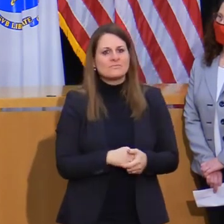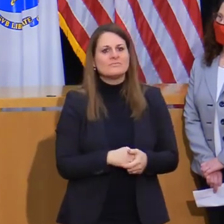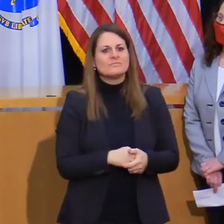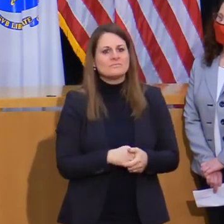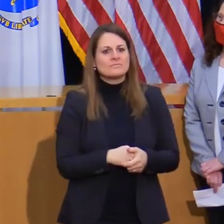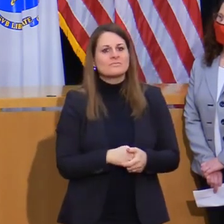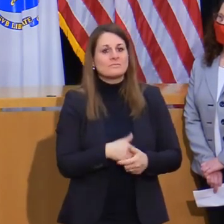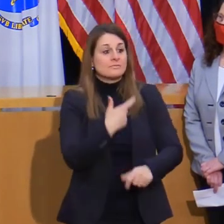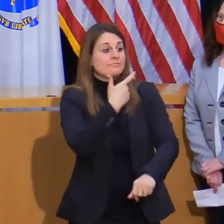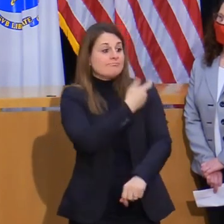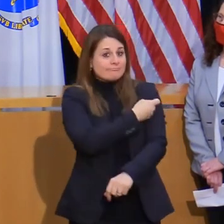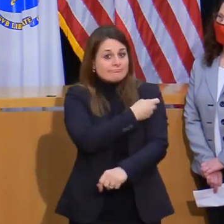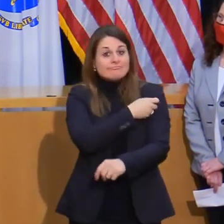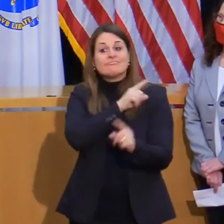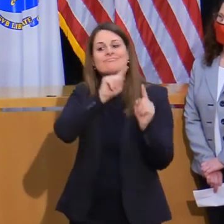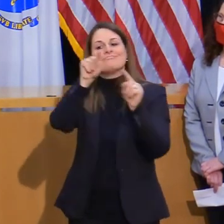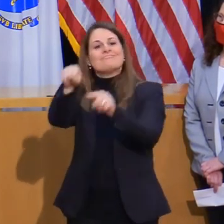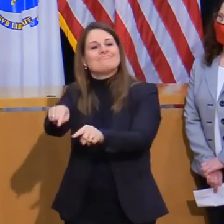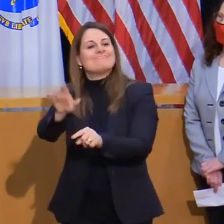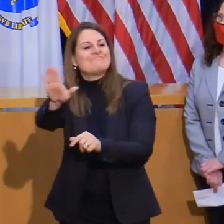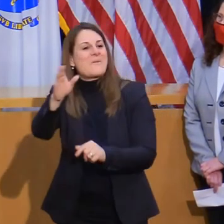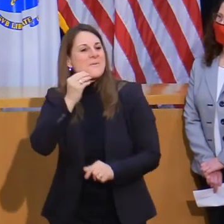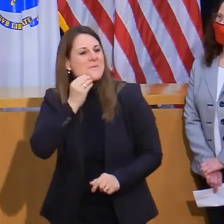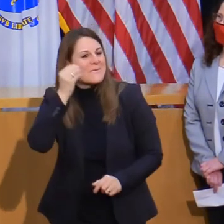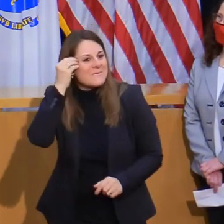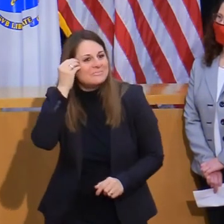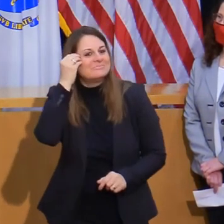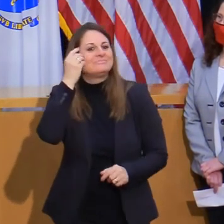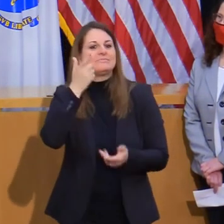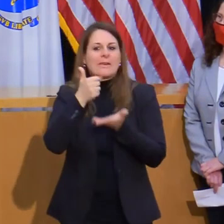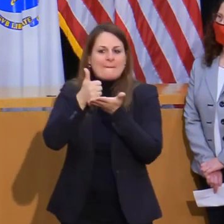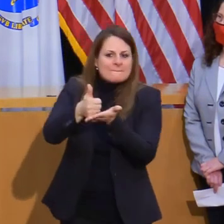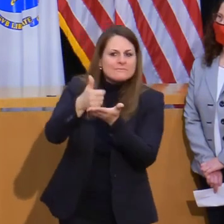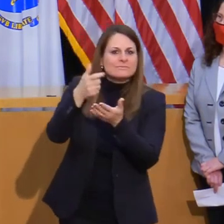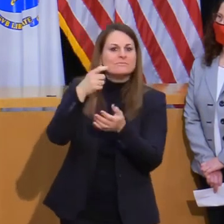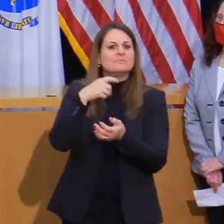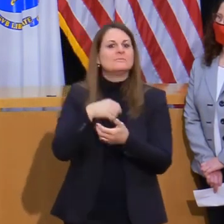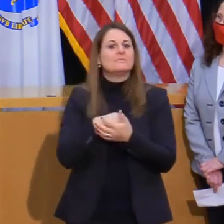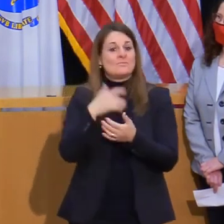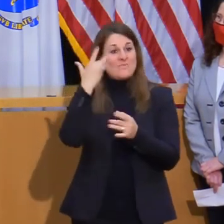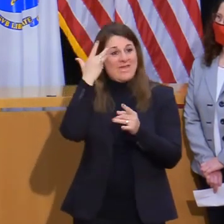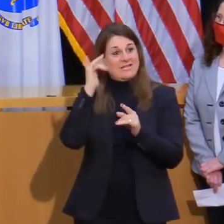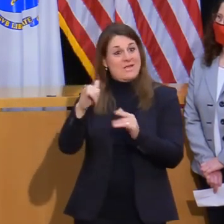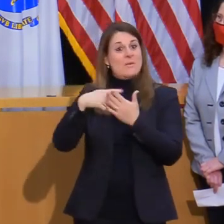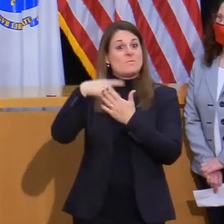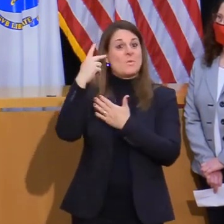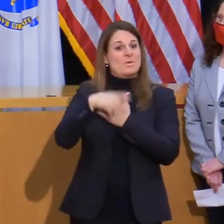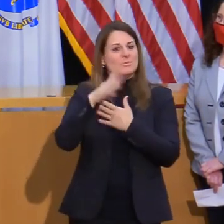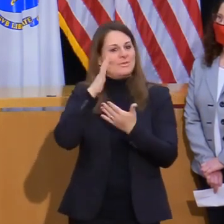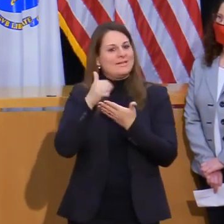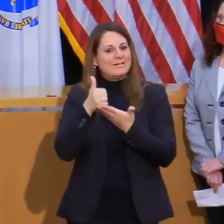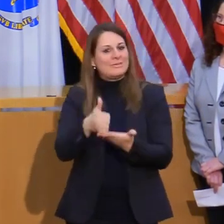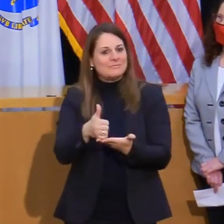enrolled in their One Care and Senior Care Options healthcare plans for the past few months, so they were the perfect partner for us to engage